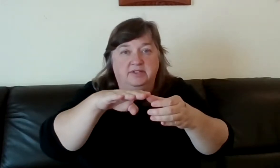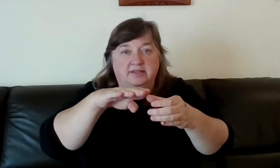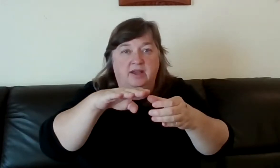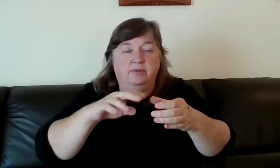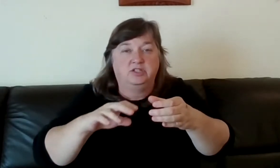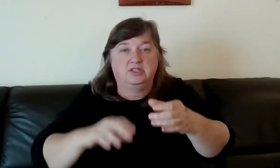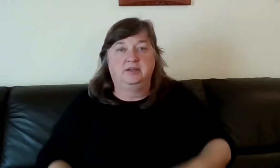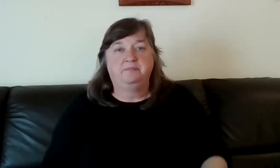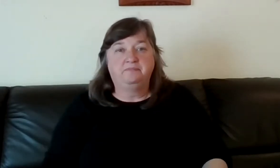says how much is in it.